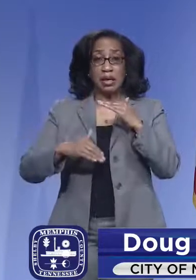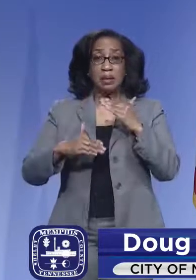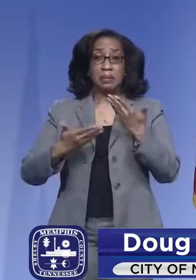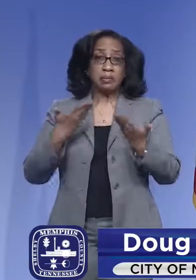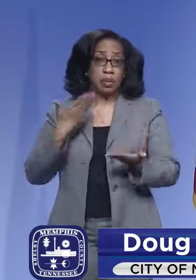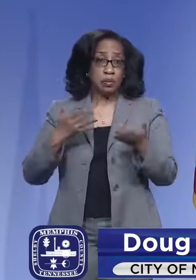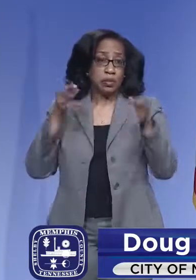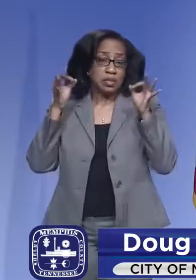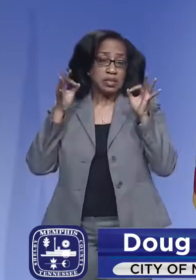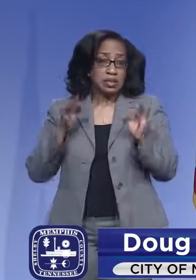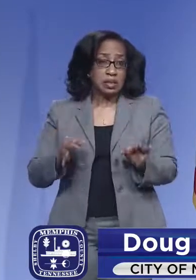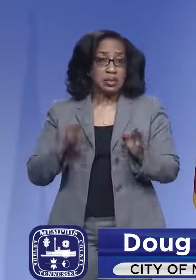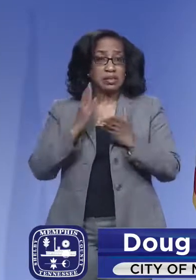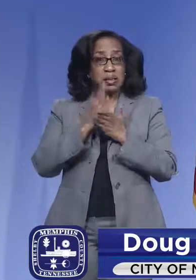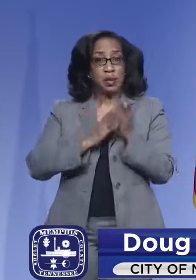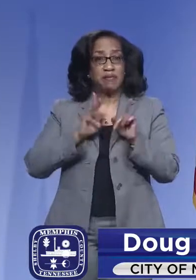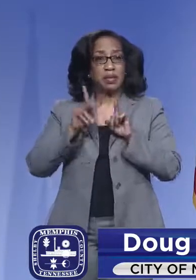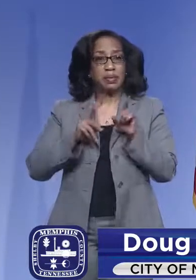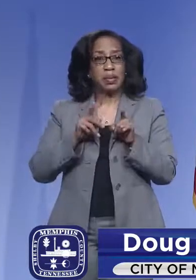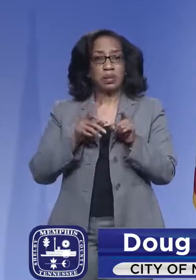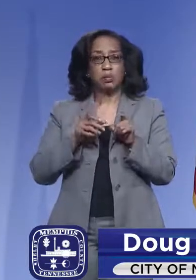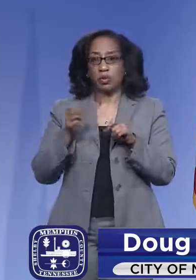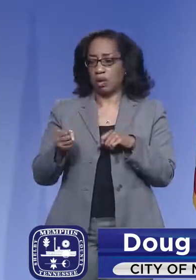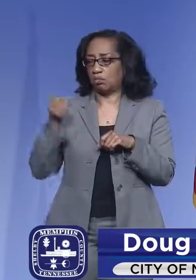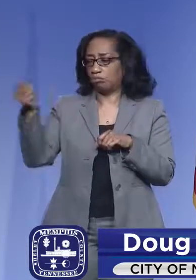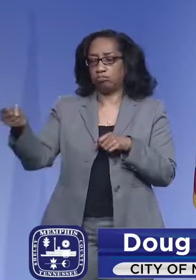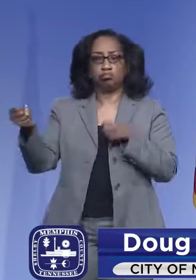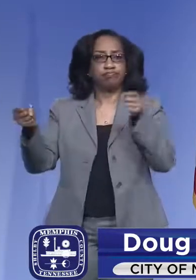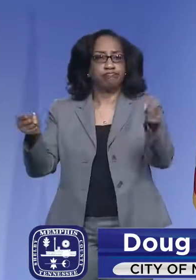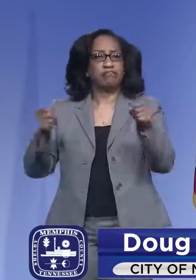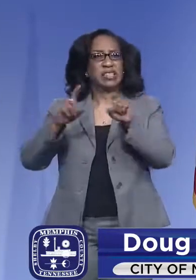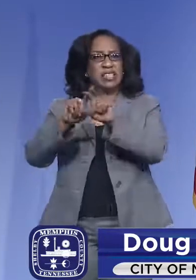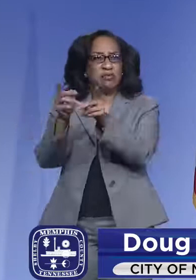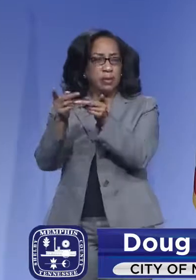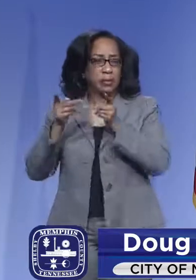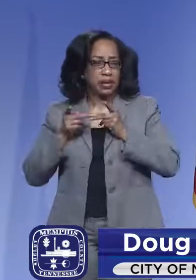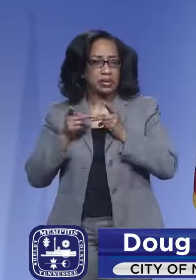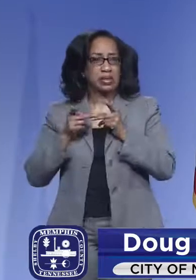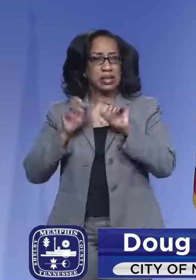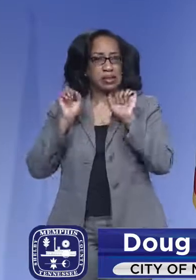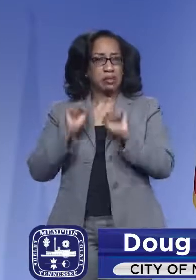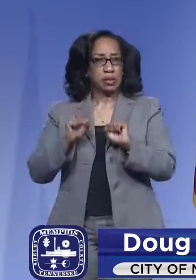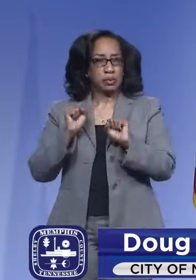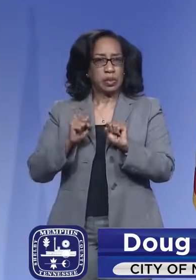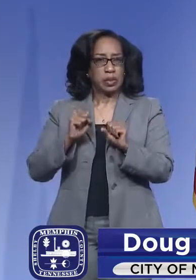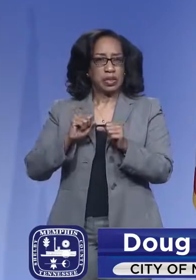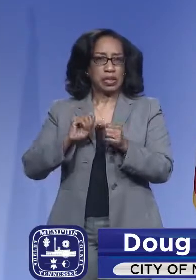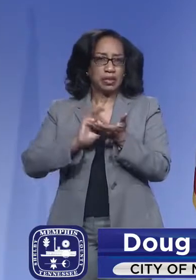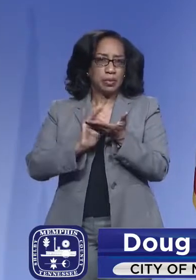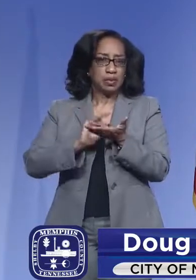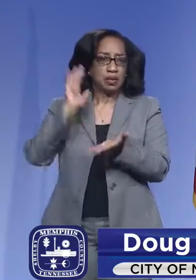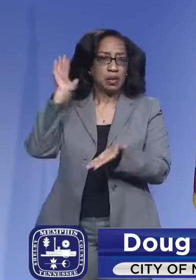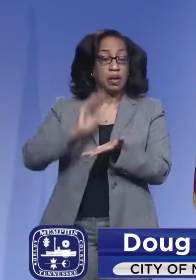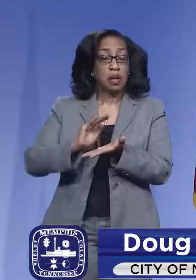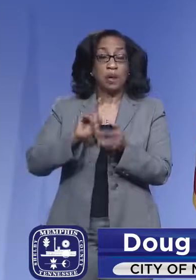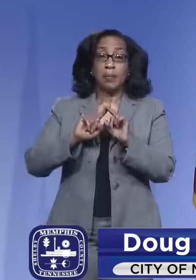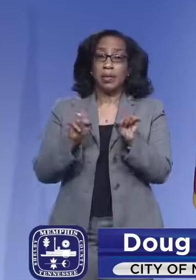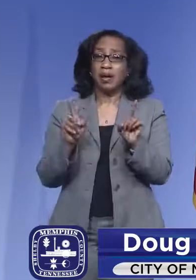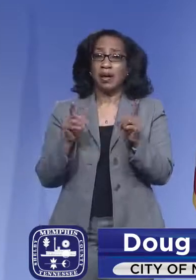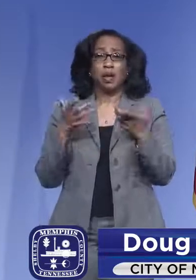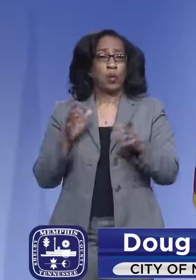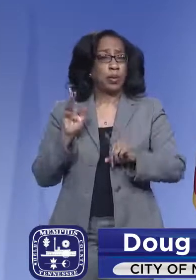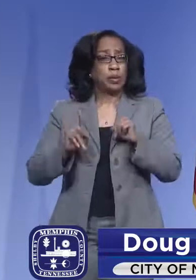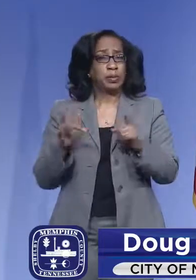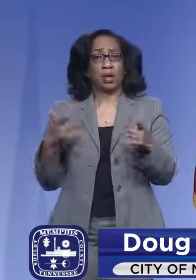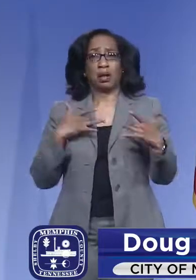their folks, then there might be a decision to scale back on the allocation that we have. But what I don't want people to worry about is